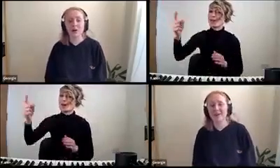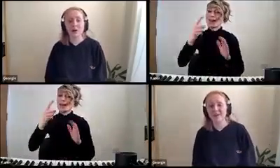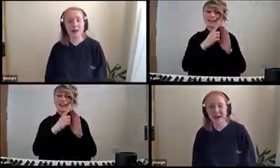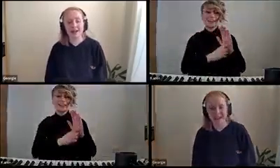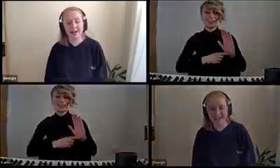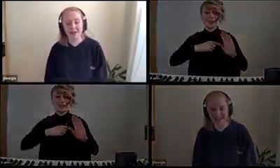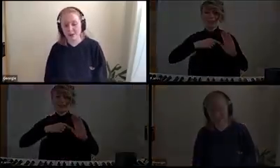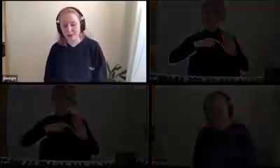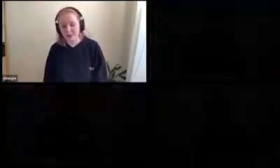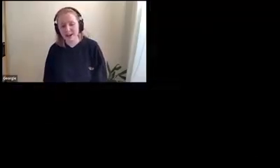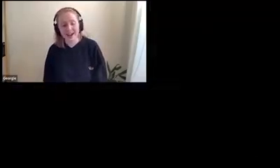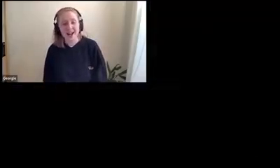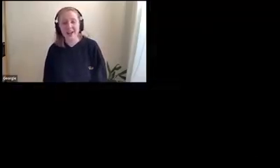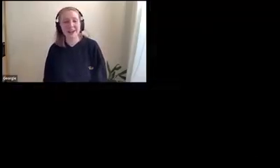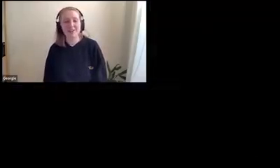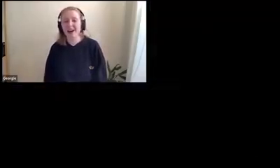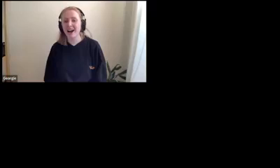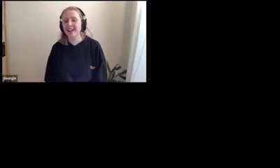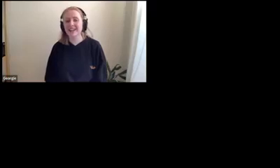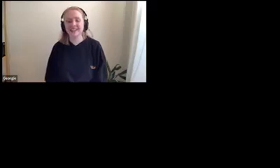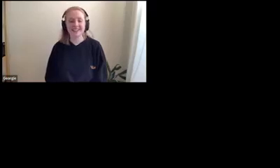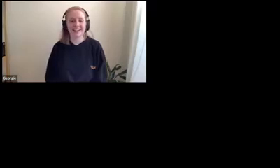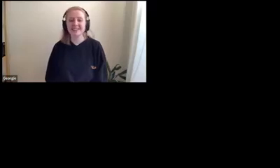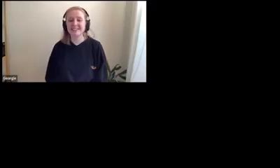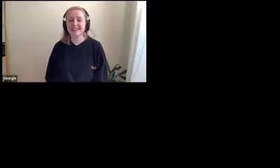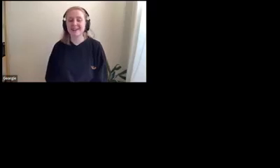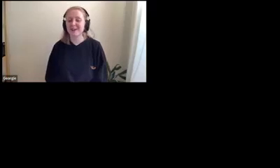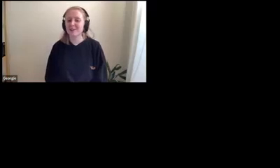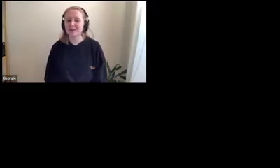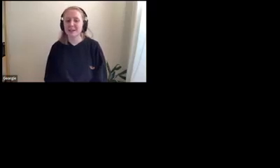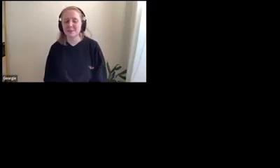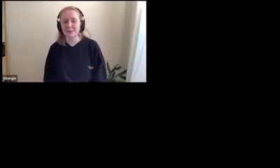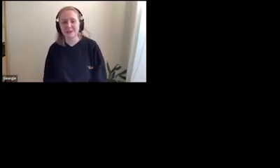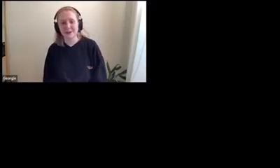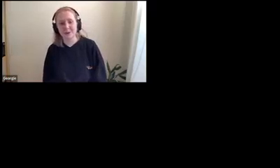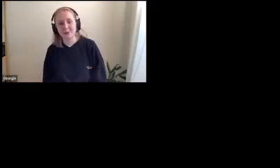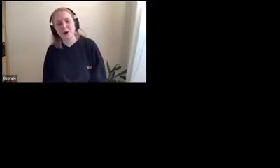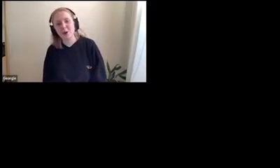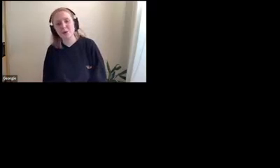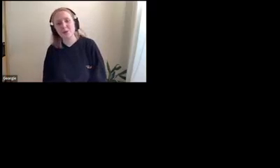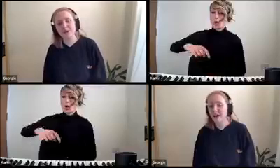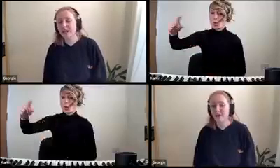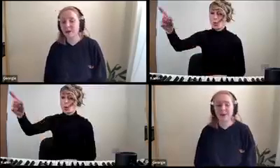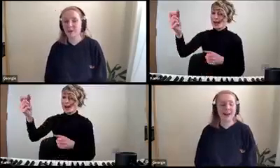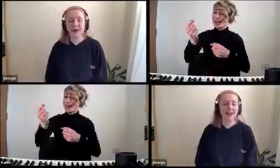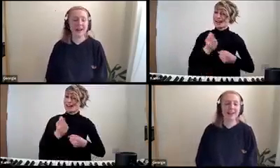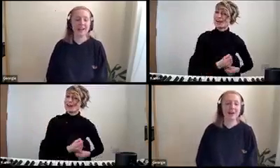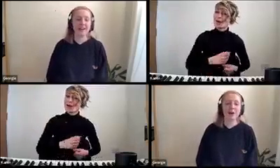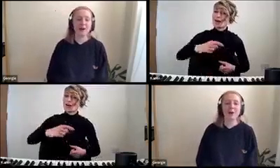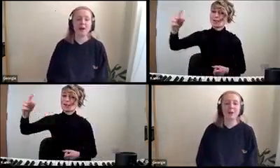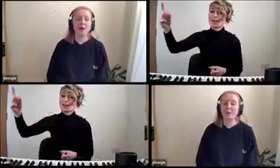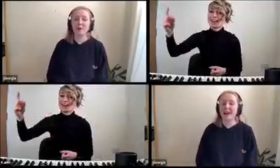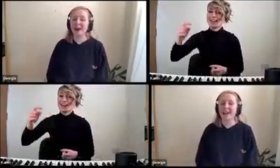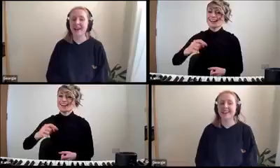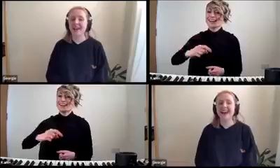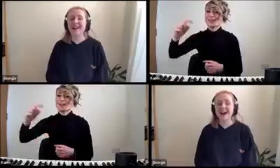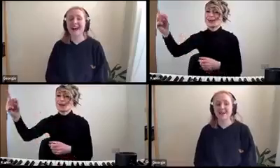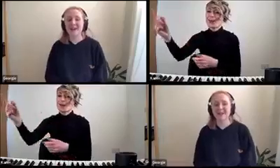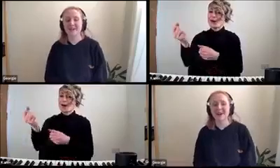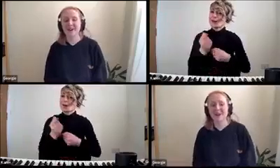away, Joe. That if I didn't kiss the girls, my lips would grow a mouldy. Away, haul away, we'll haul